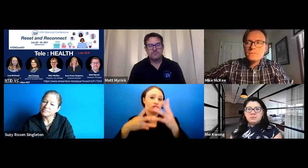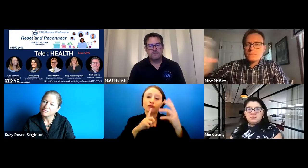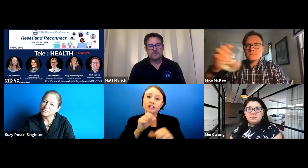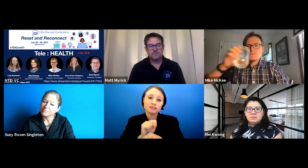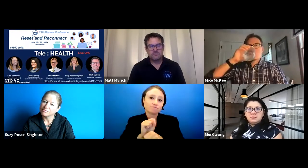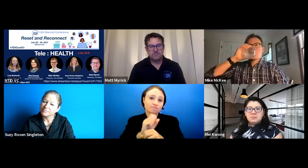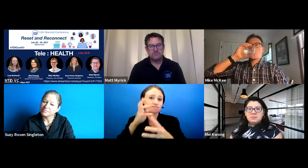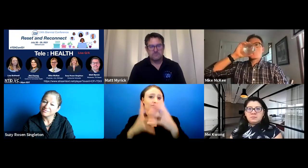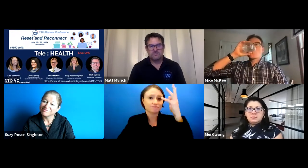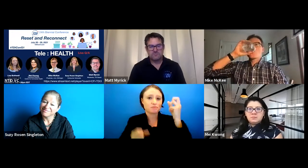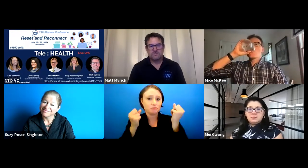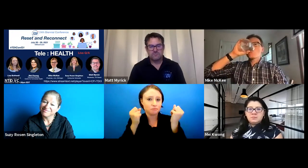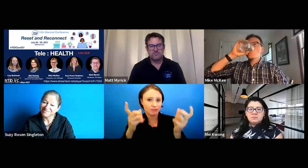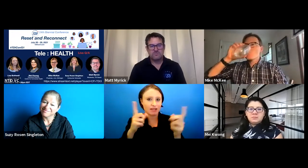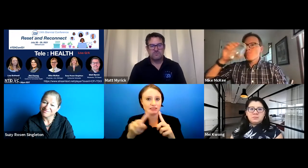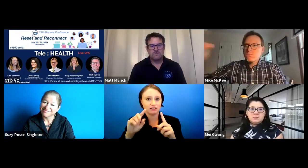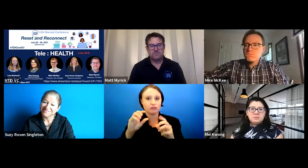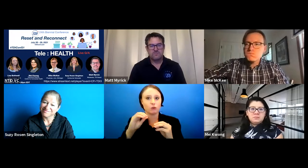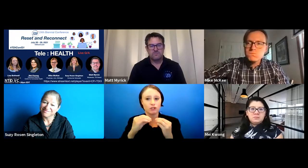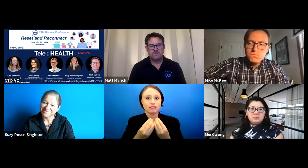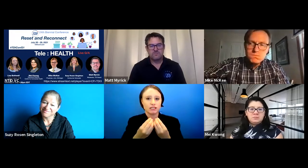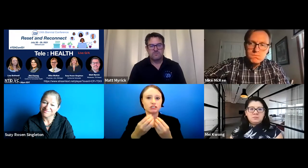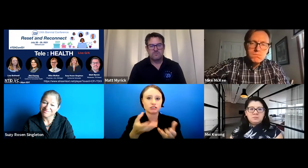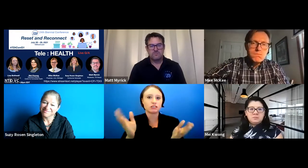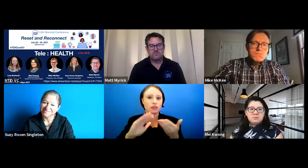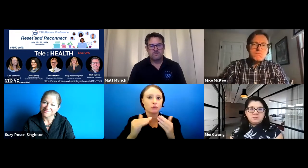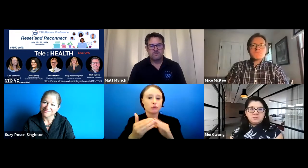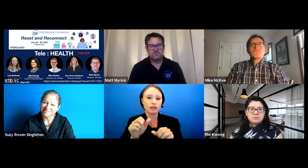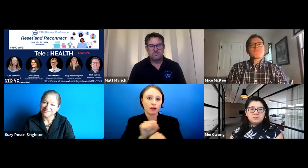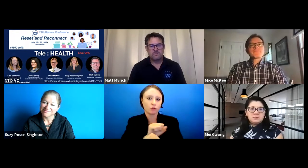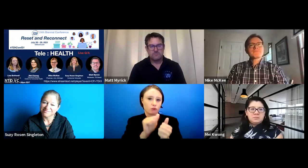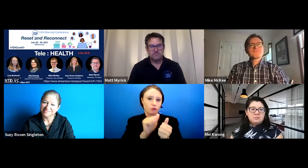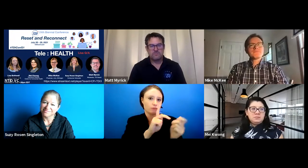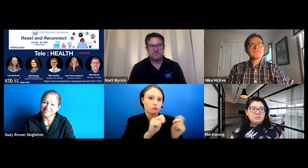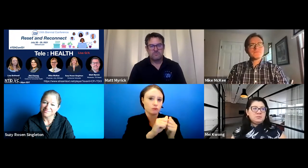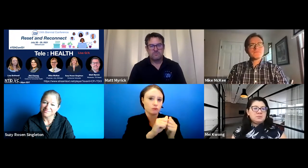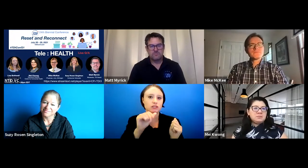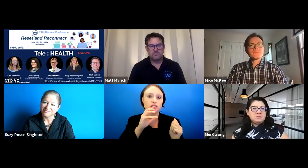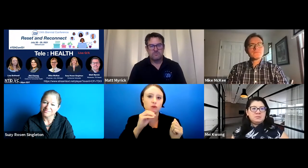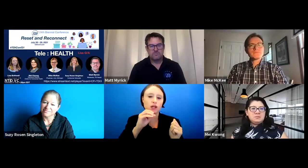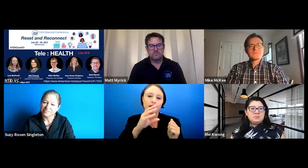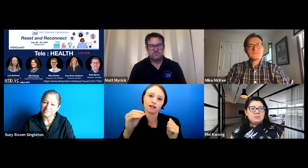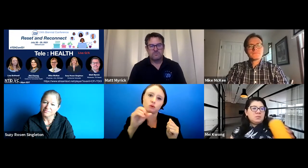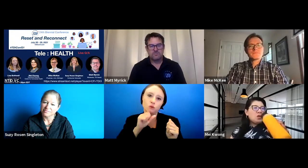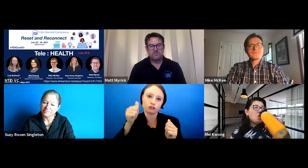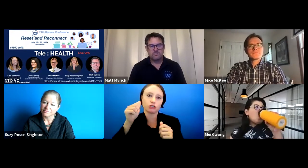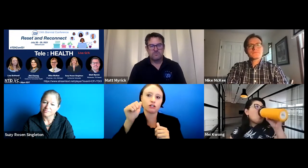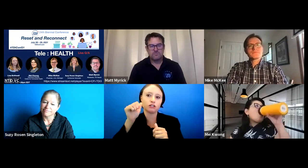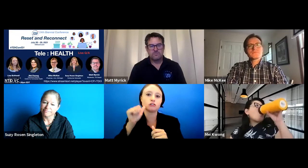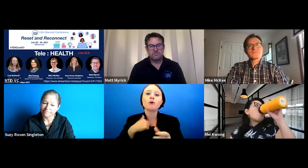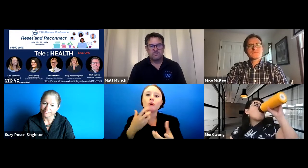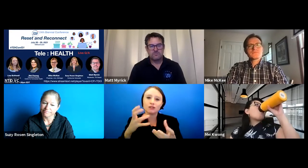I wanted to mention. Really, there's quite a few. There's quite an exhaustive list of organizations out there in the community that work with people with